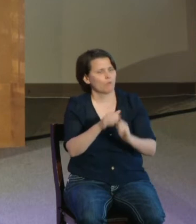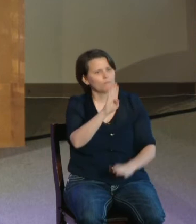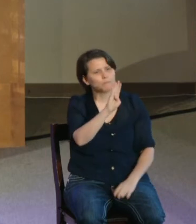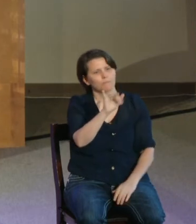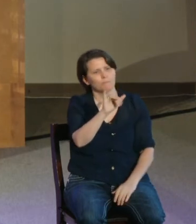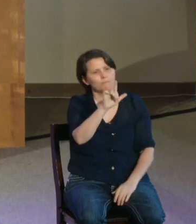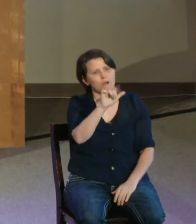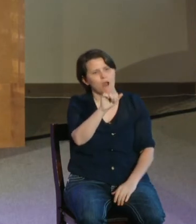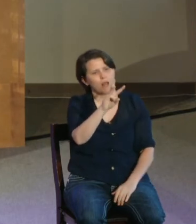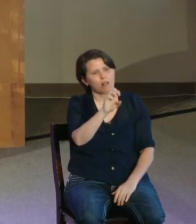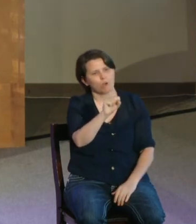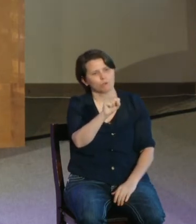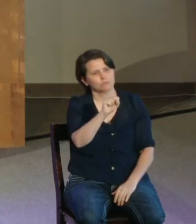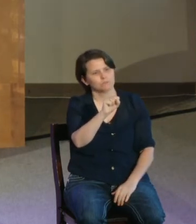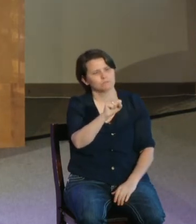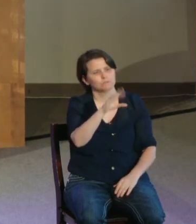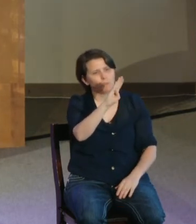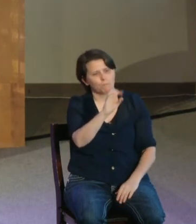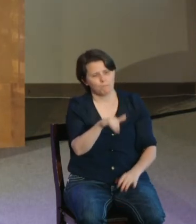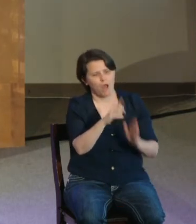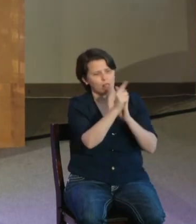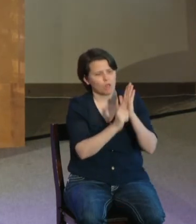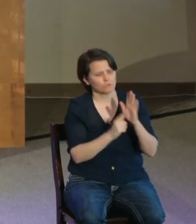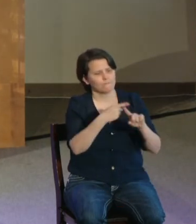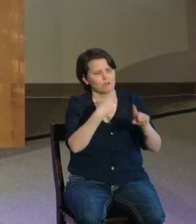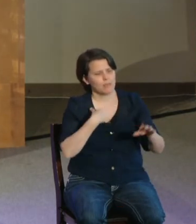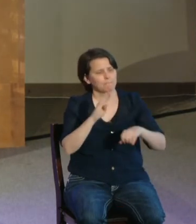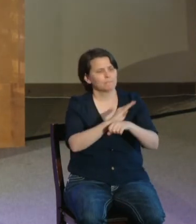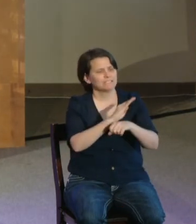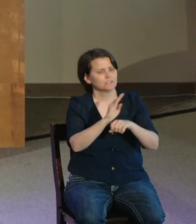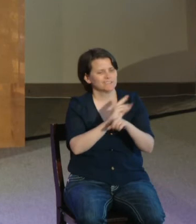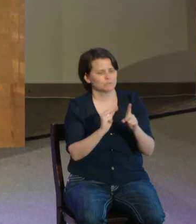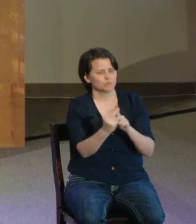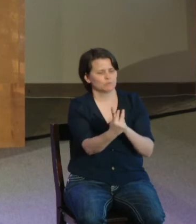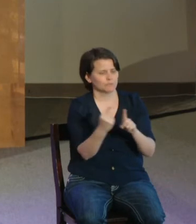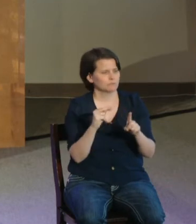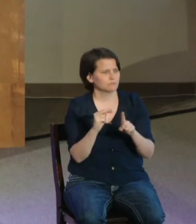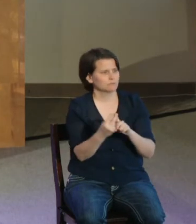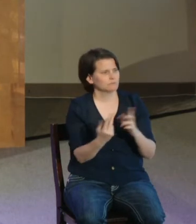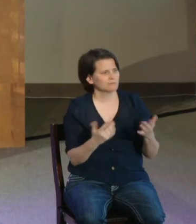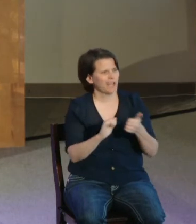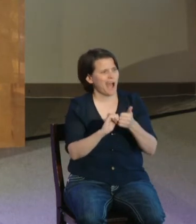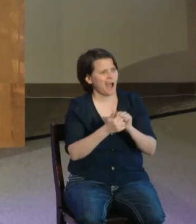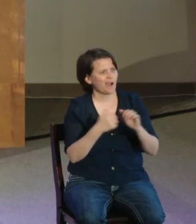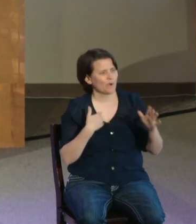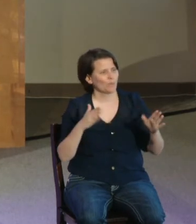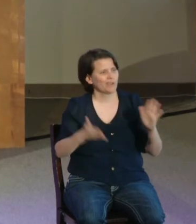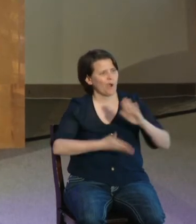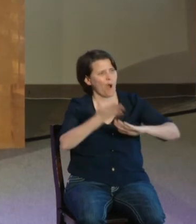we operate and run as a business, from the business side. And in this particular